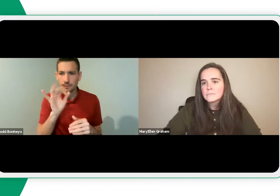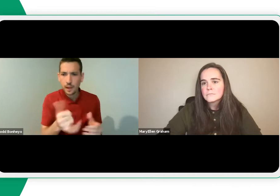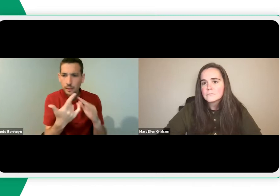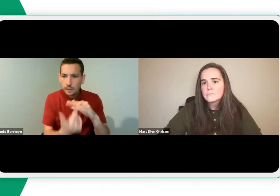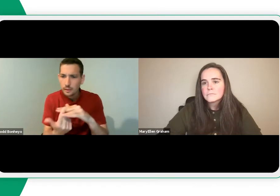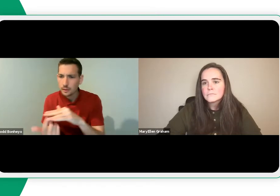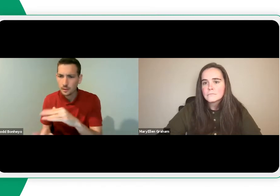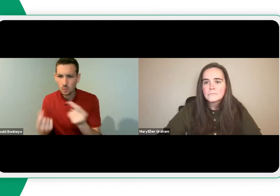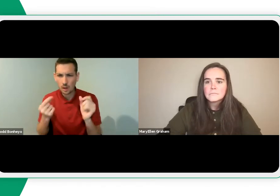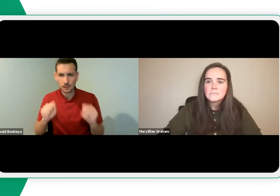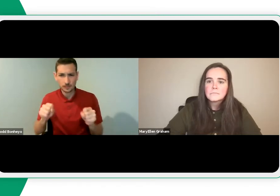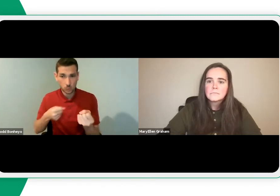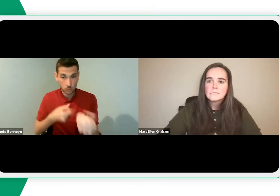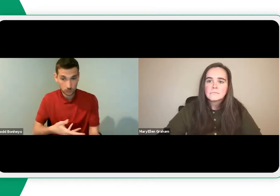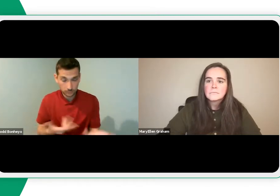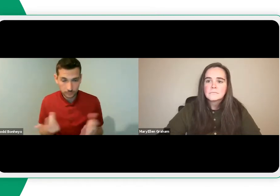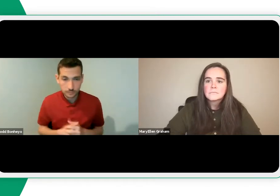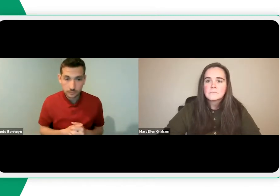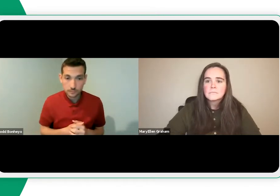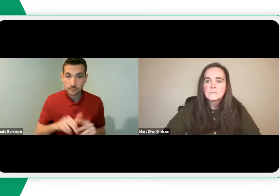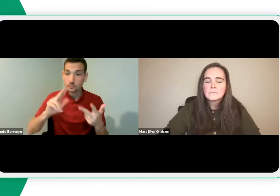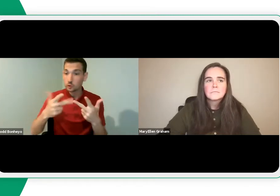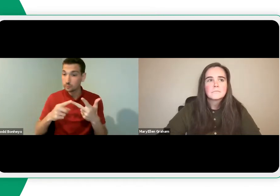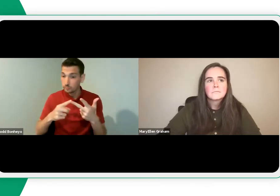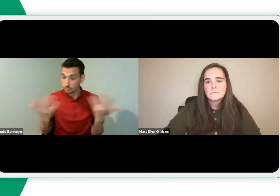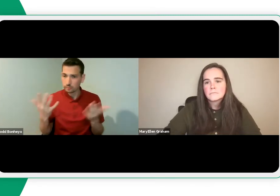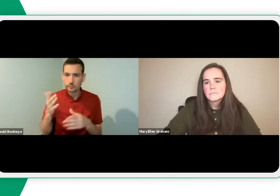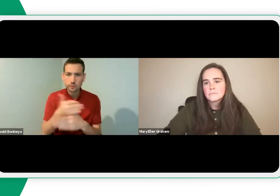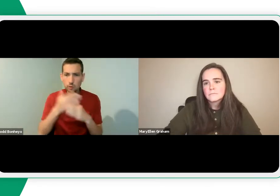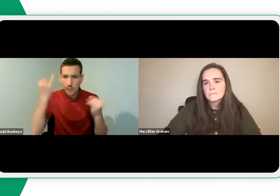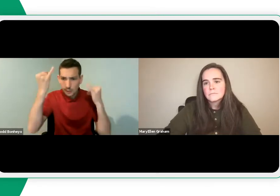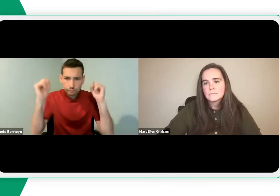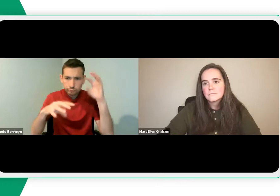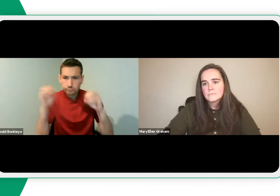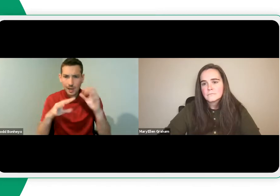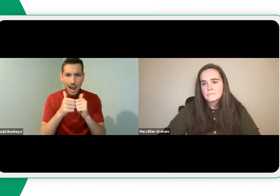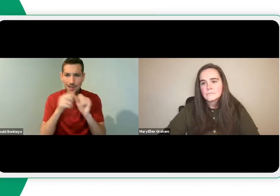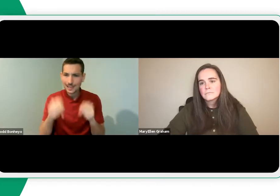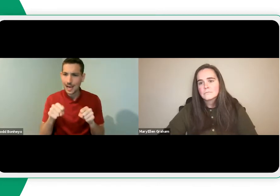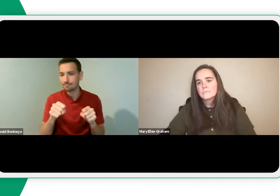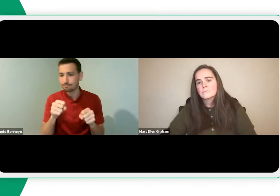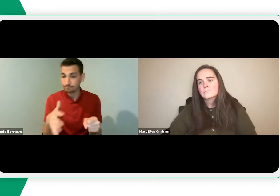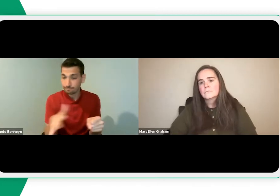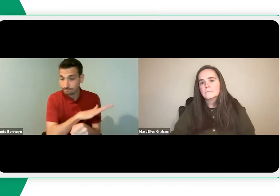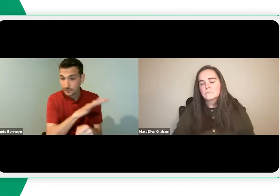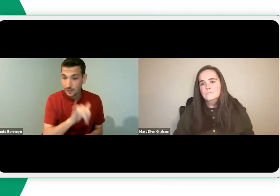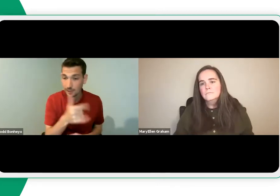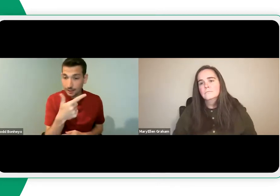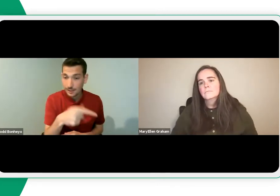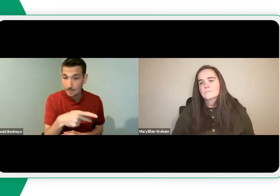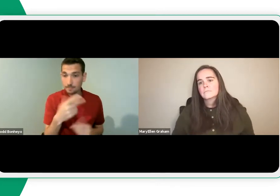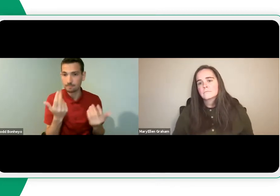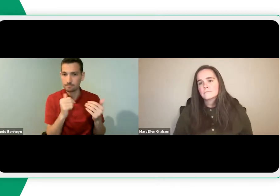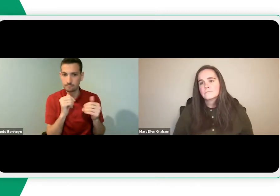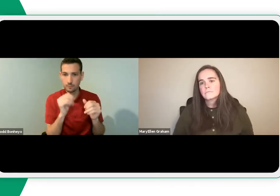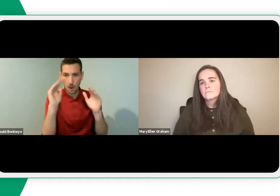about what are some of those possible causes for the gaps in the knowledge of personal finance. And finally, to share some ideas of how to fill in